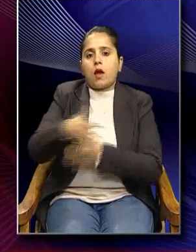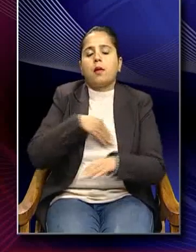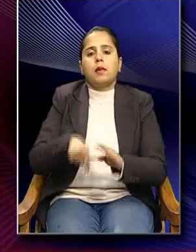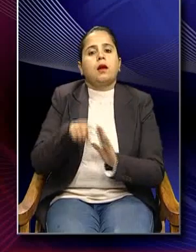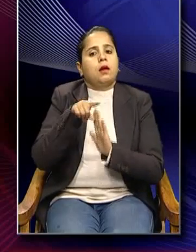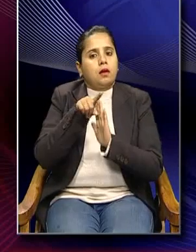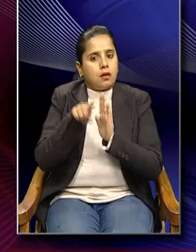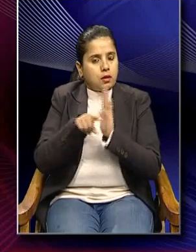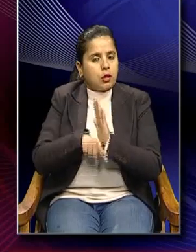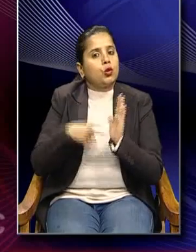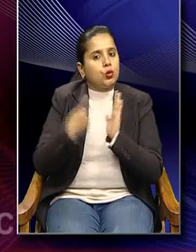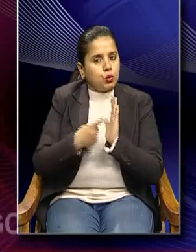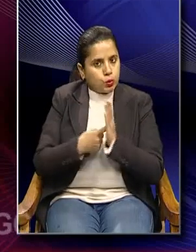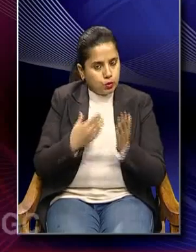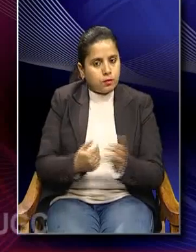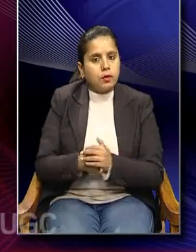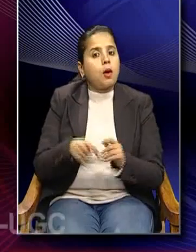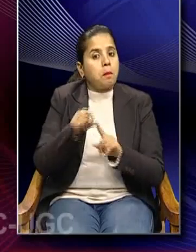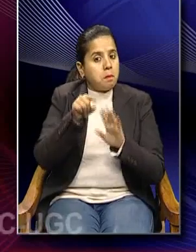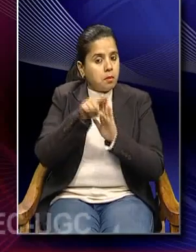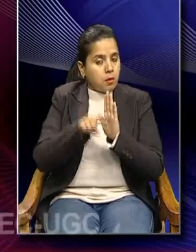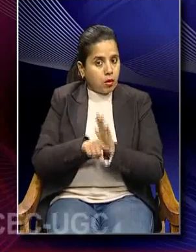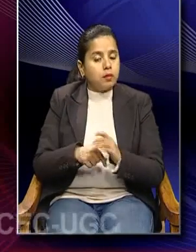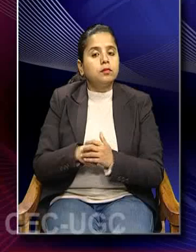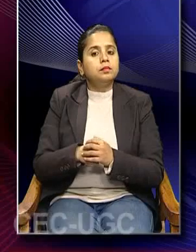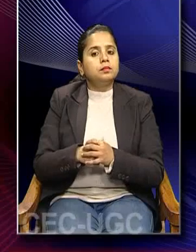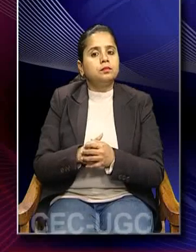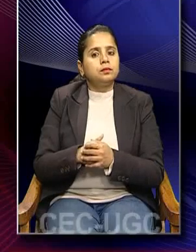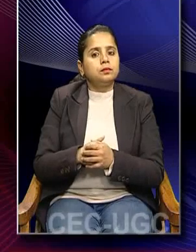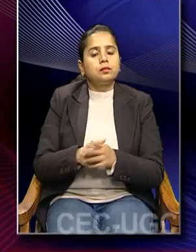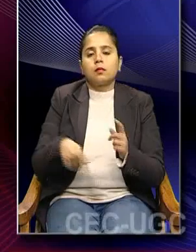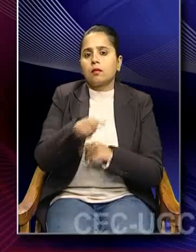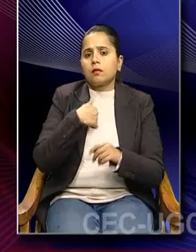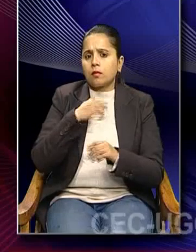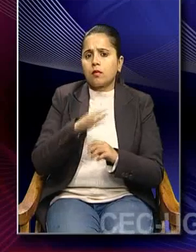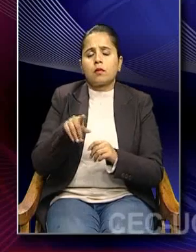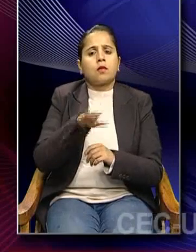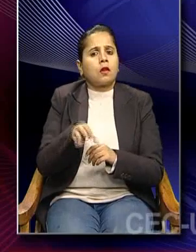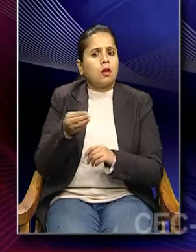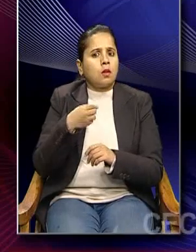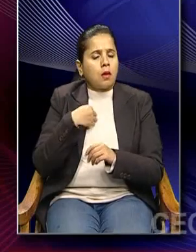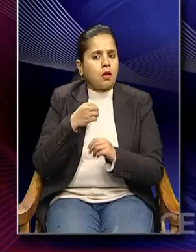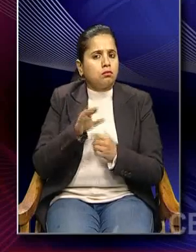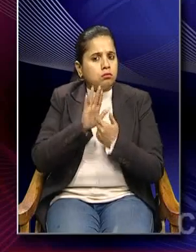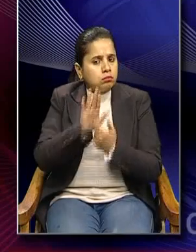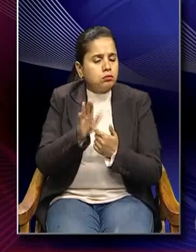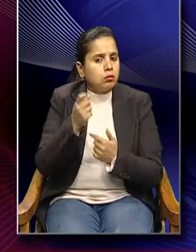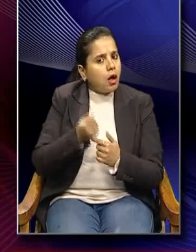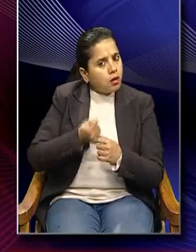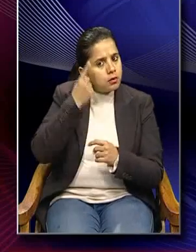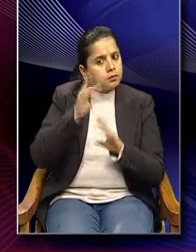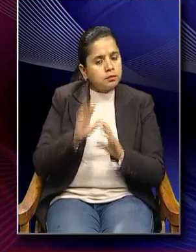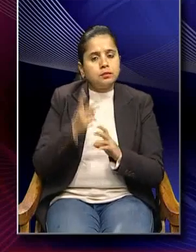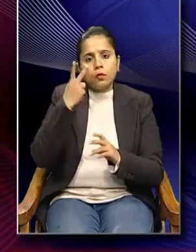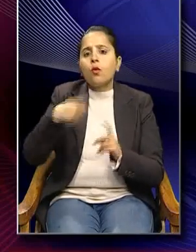ethics principle policies, where we take a stand